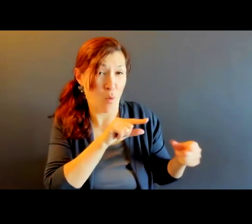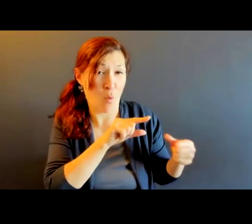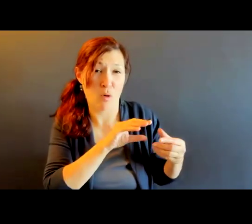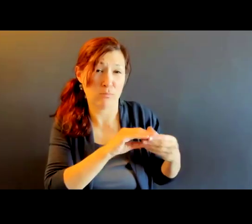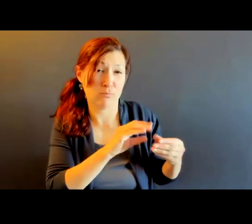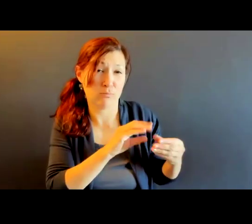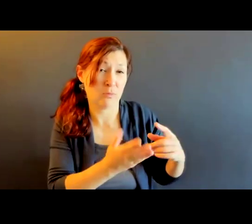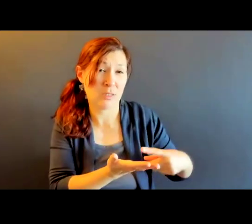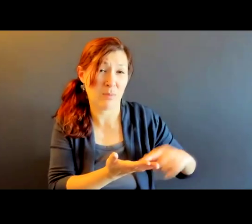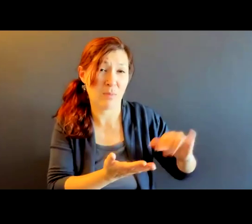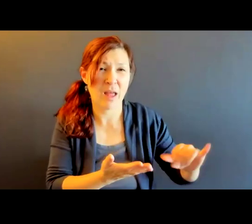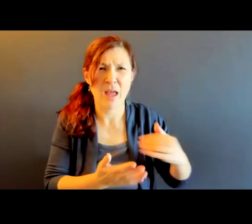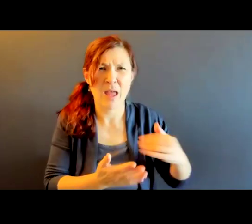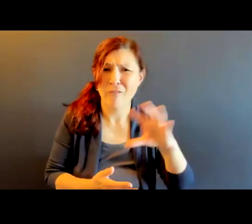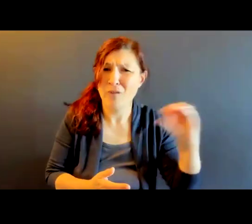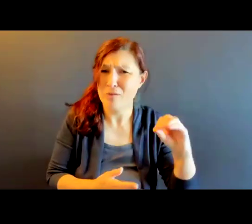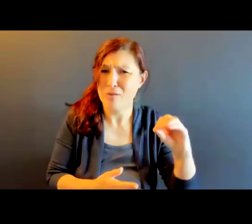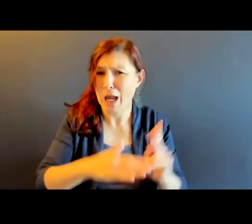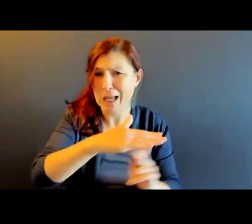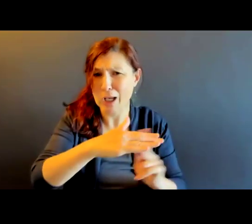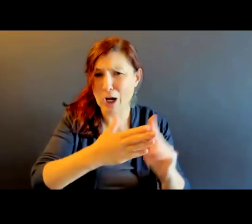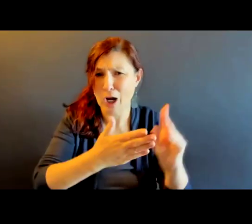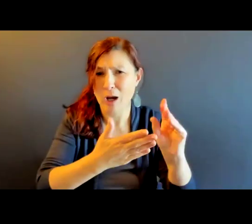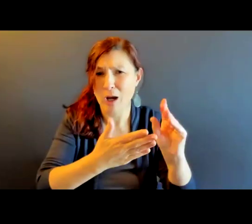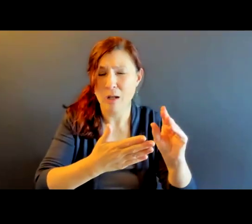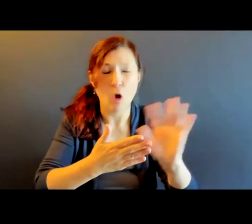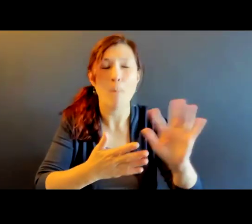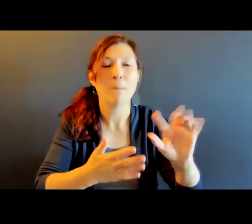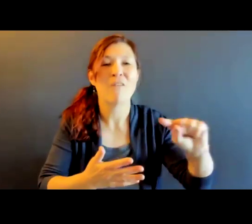we had like 50 kindergartners and they were first